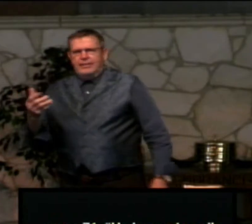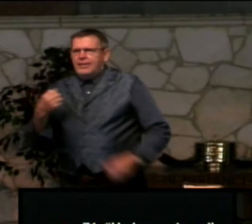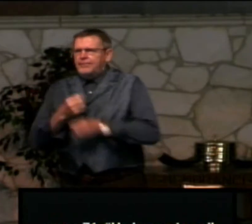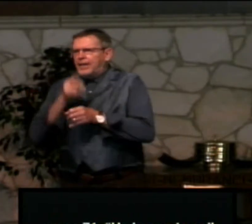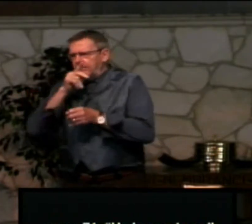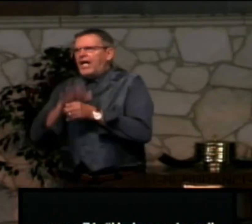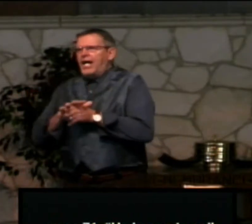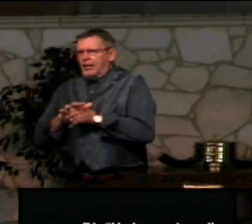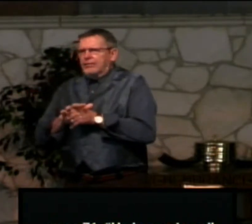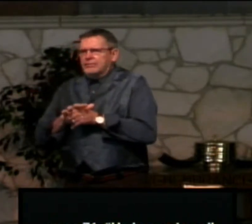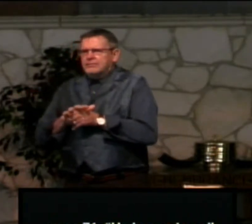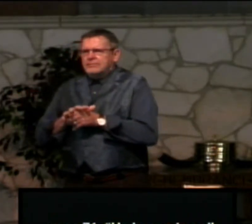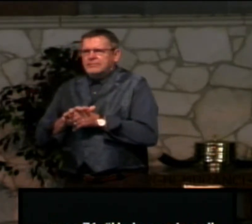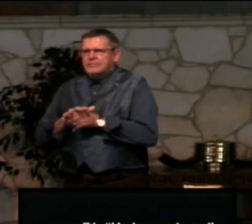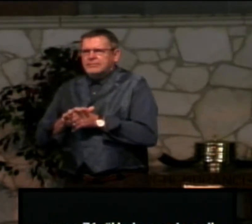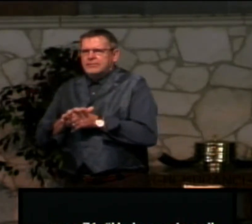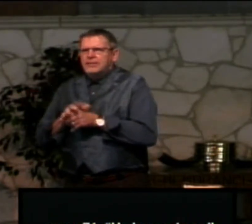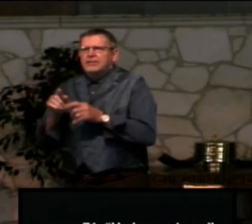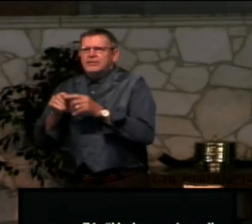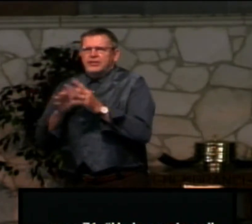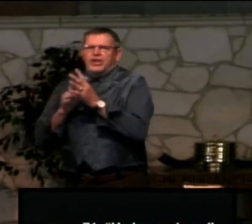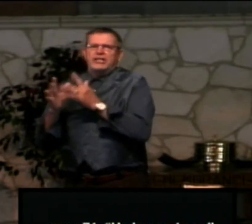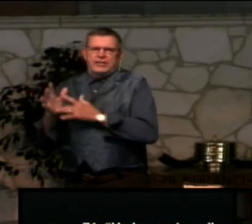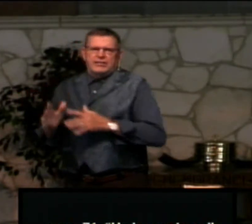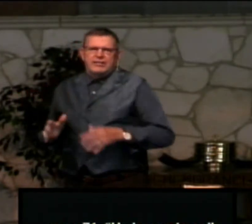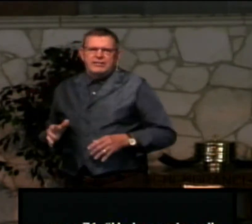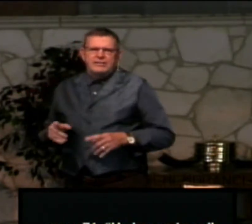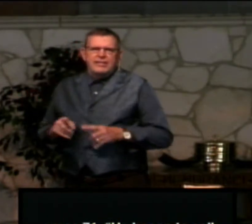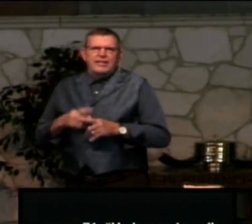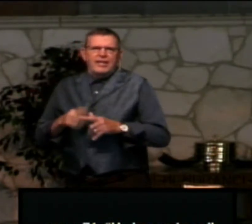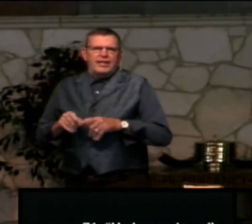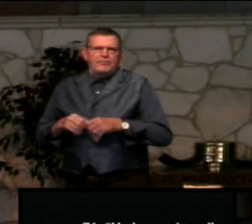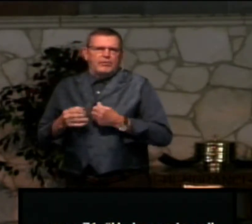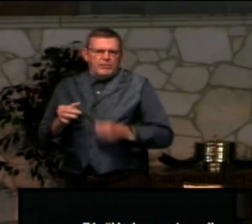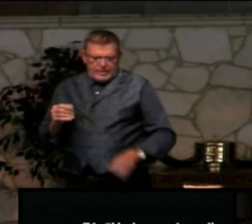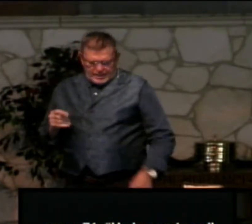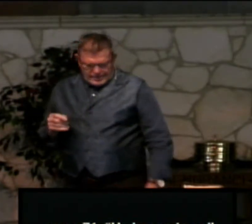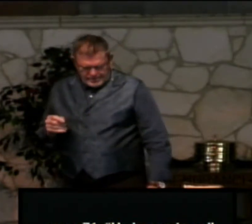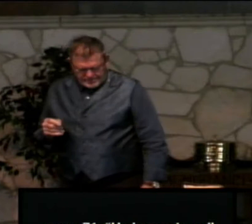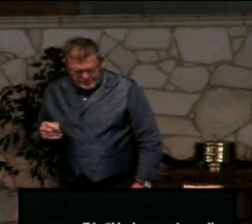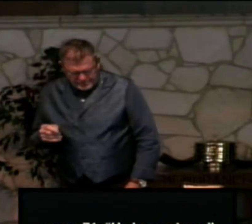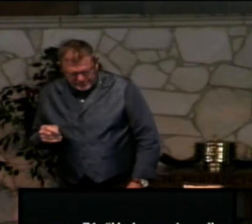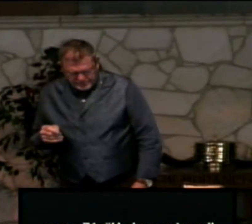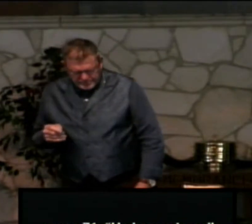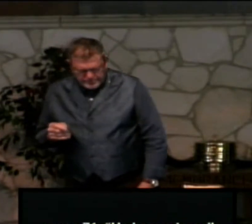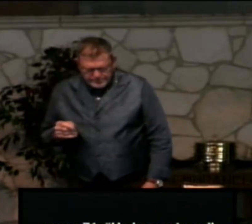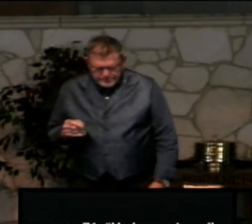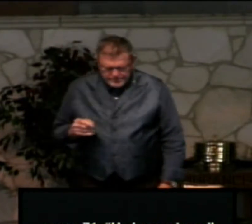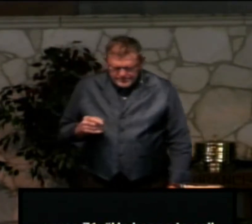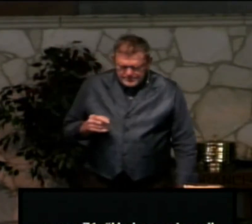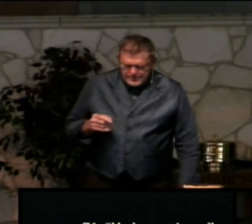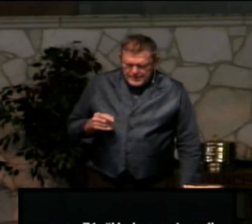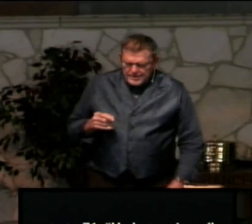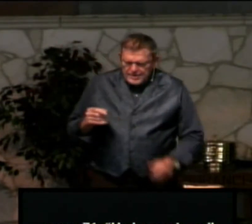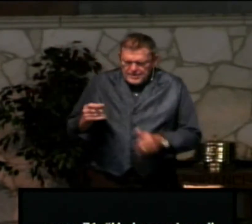Yeah, he made a vow to Jesus and then broke it.